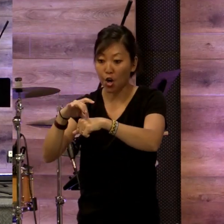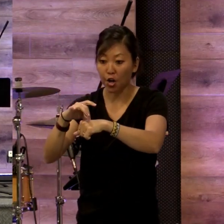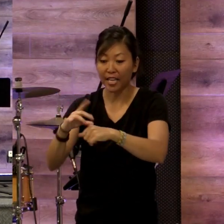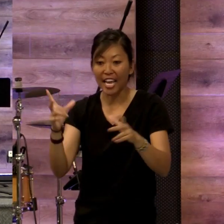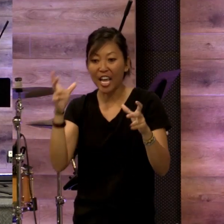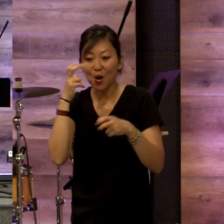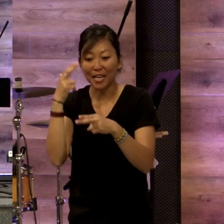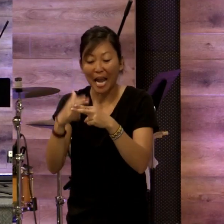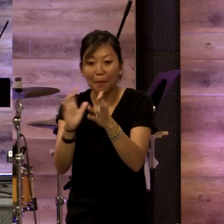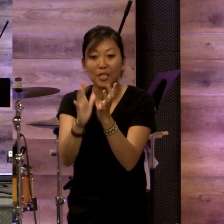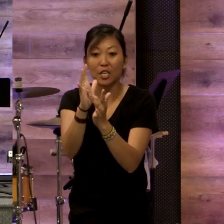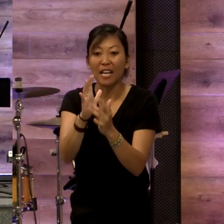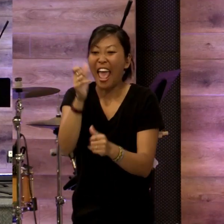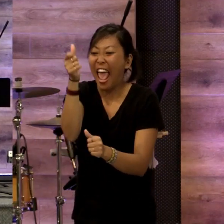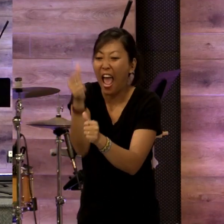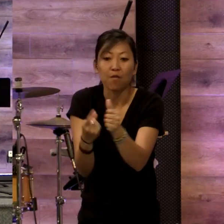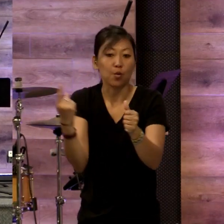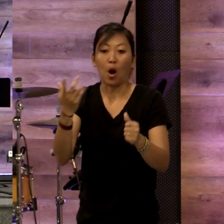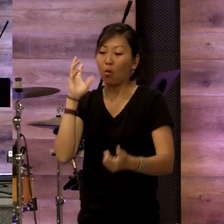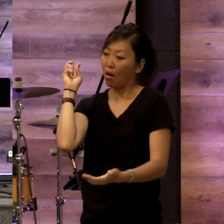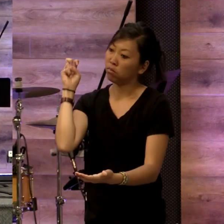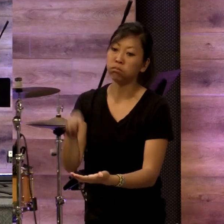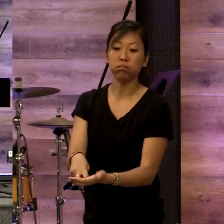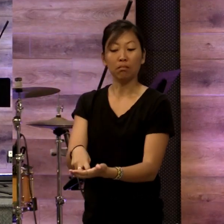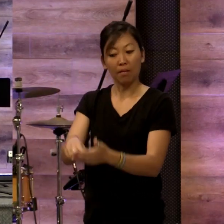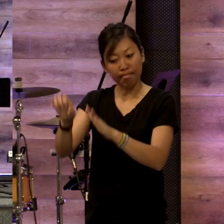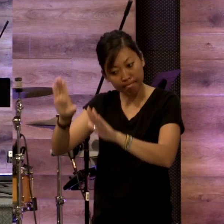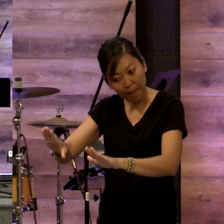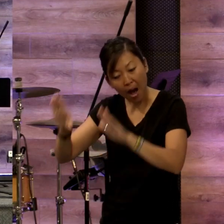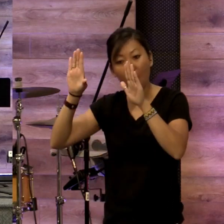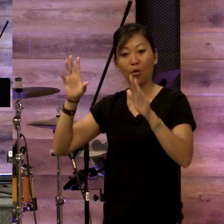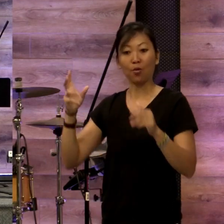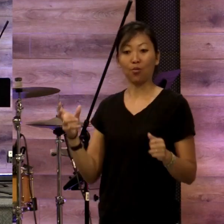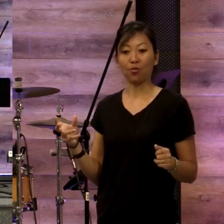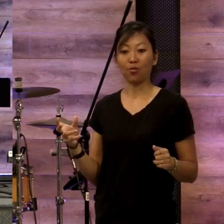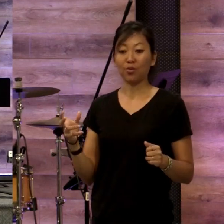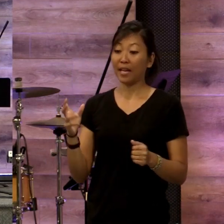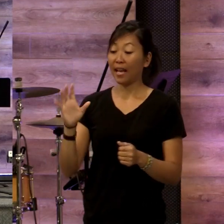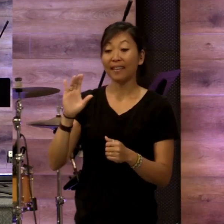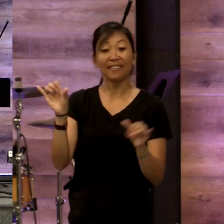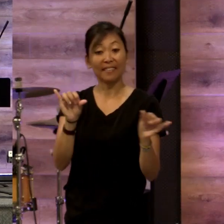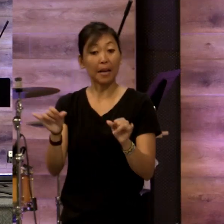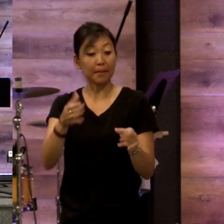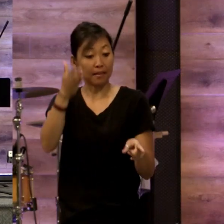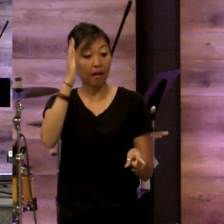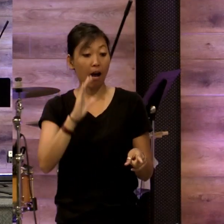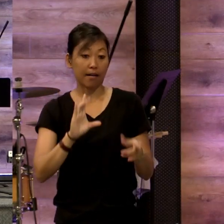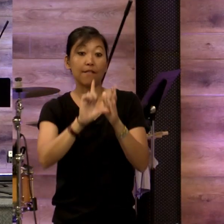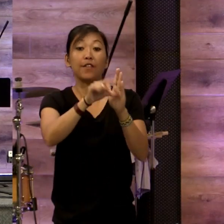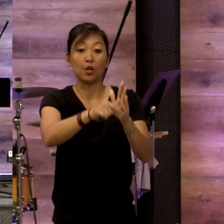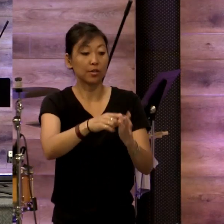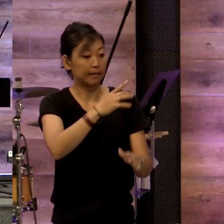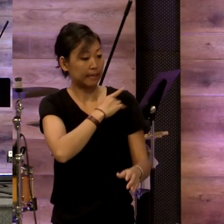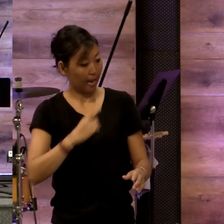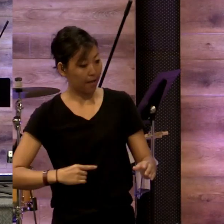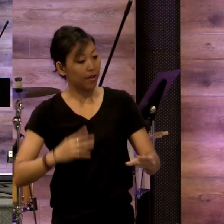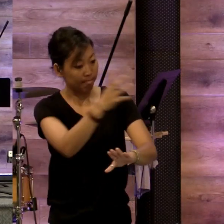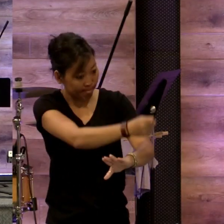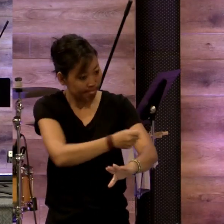Jesus Christ is Lord, to the glory of God the Father." Just as God eventually exalted David and made him